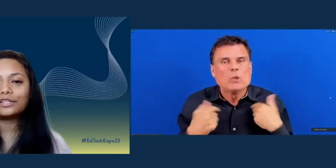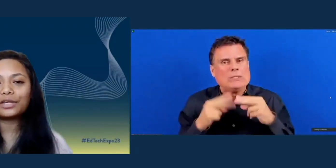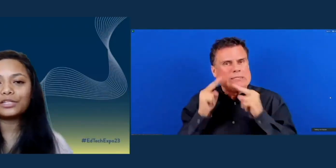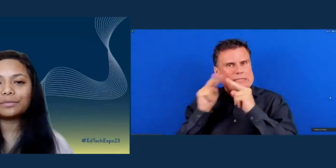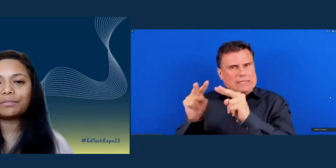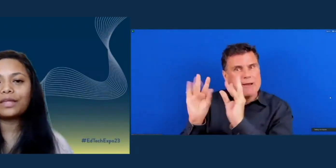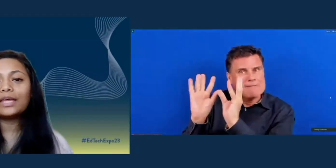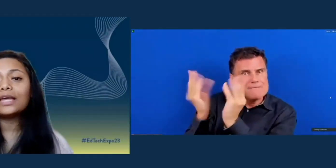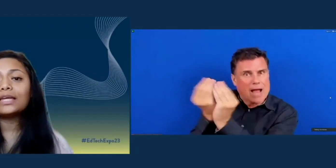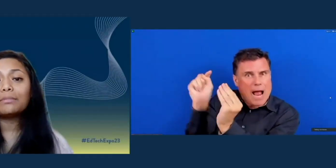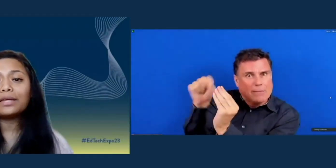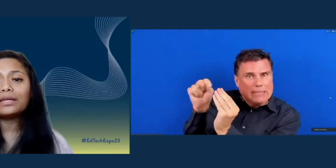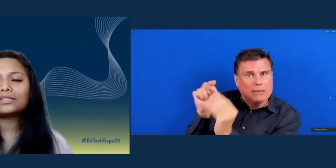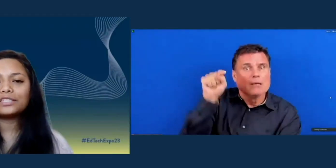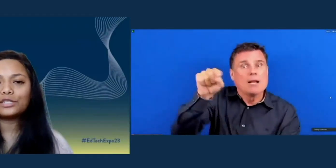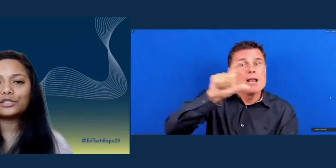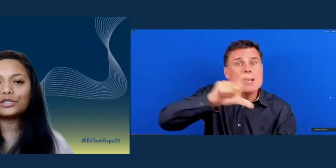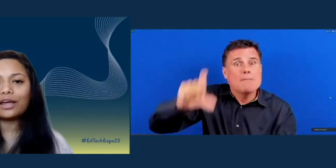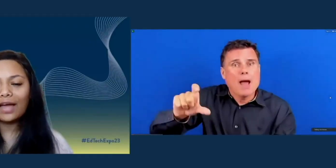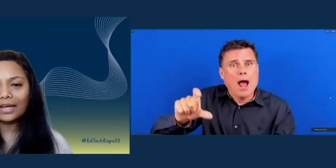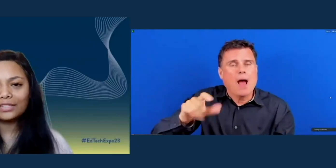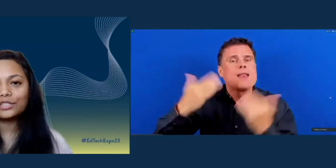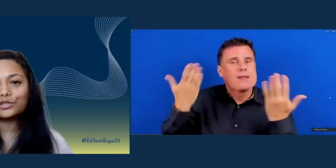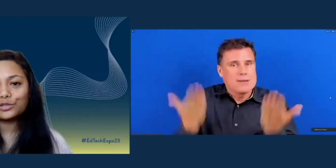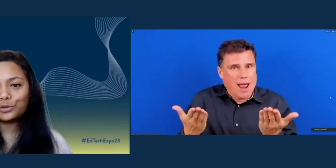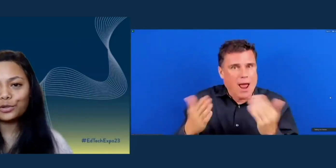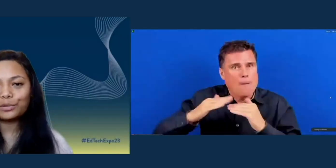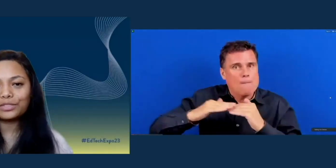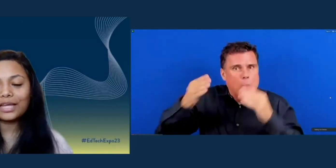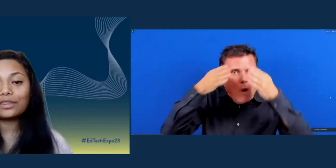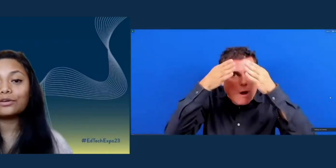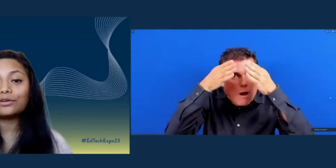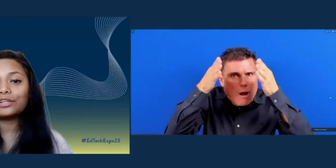and education. Yet many kids still do not have access to